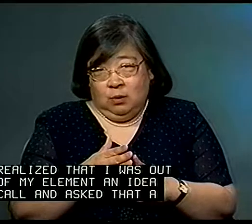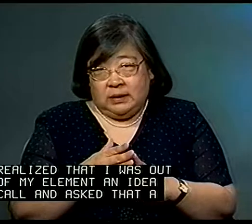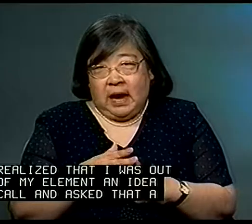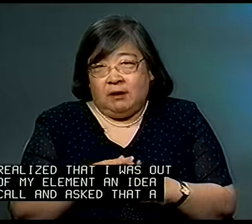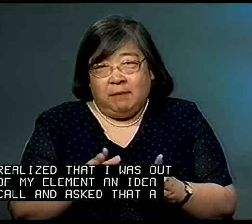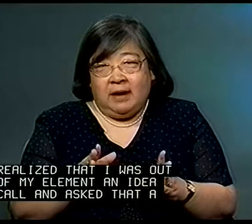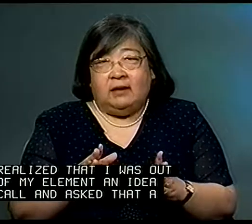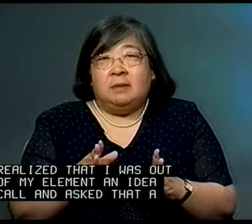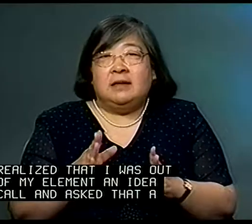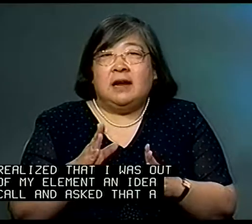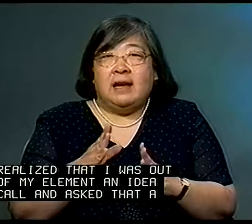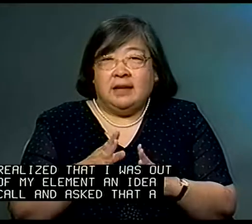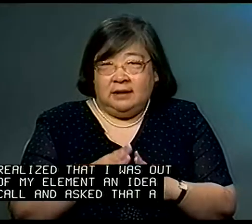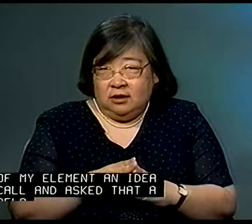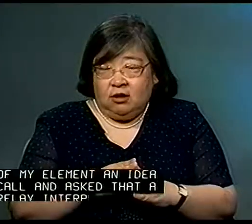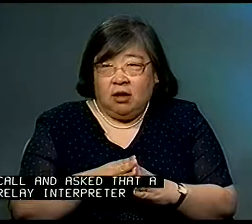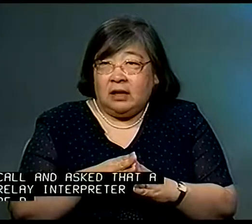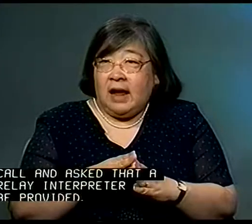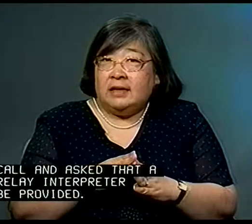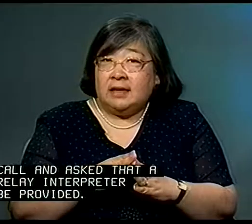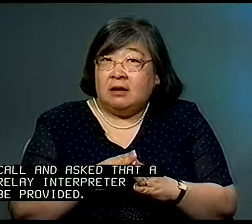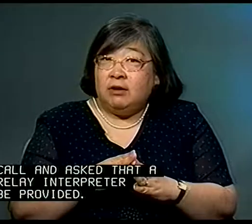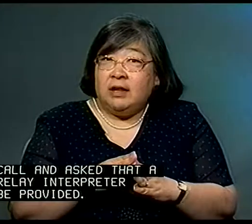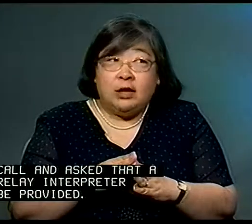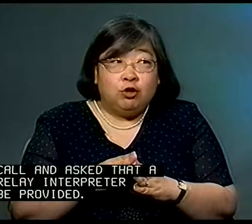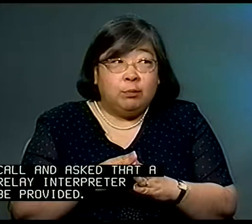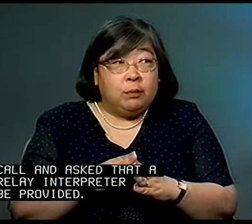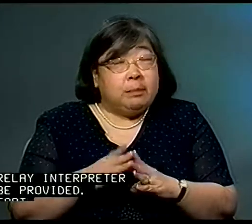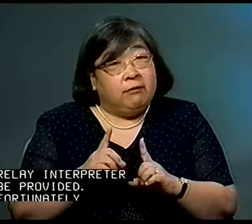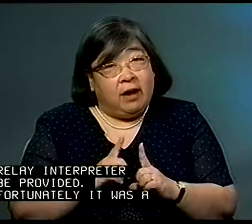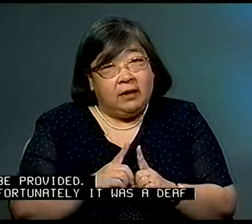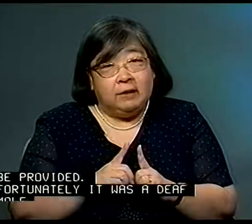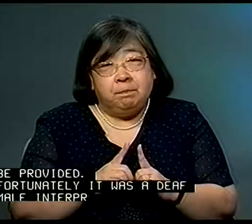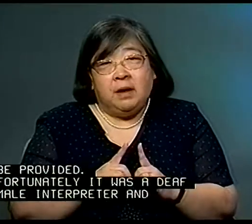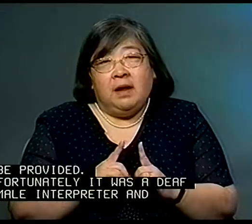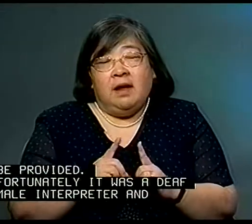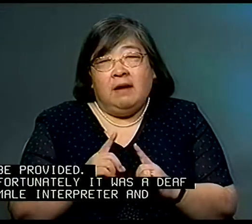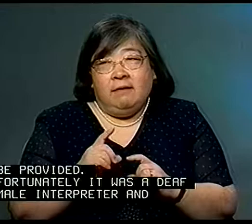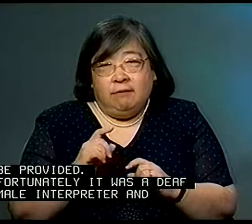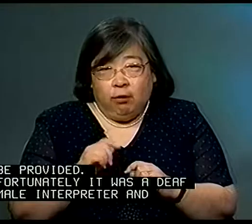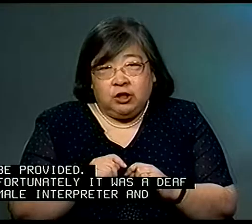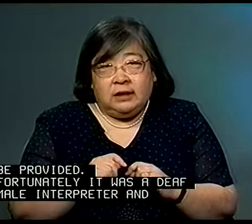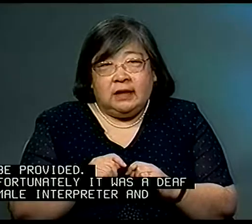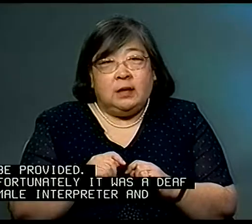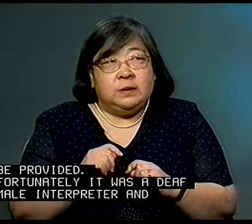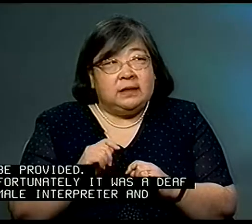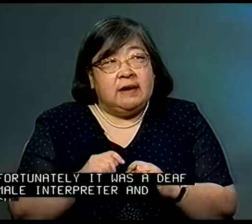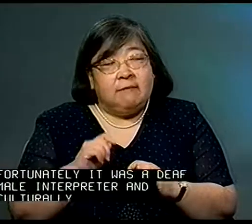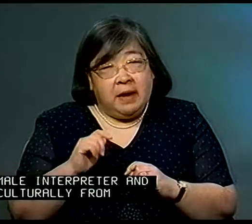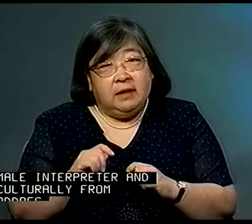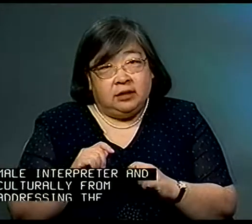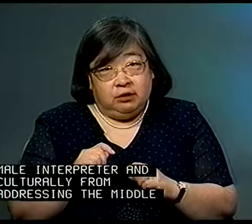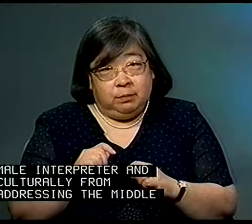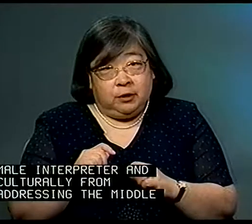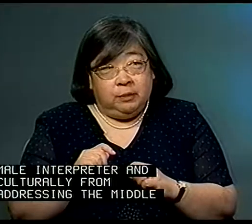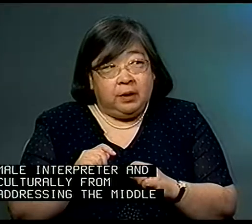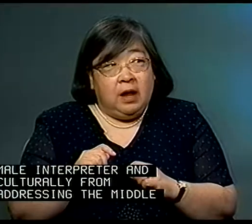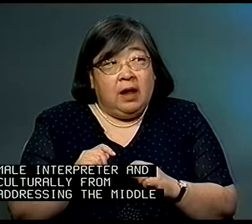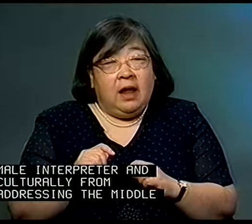was out of my element, and I did call and ask that a relay interpreter be provided. Fortunately, it was a deaf male interpreter,